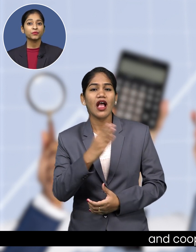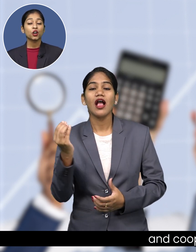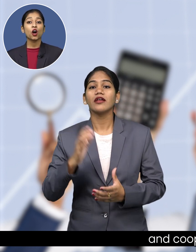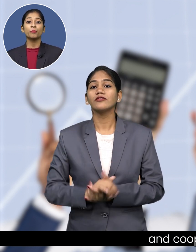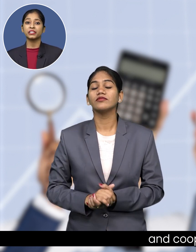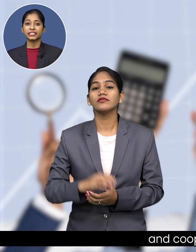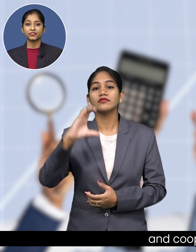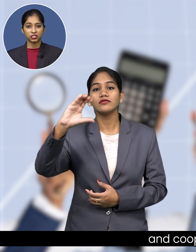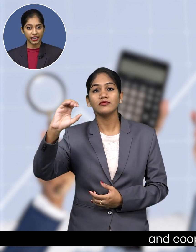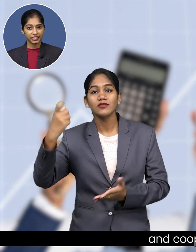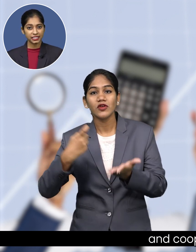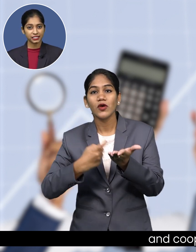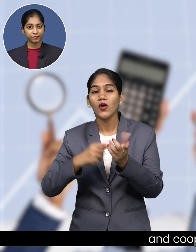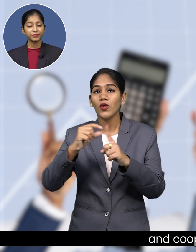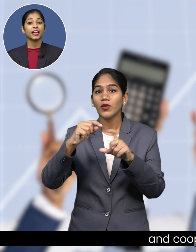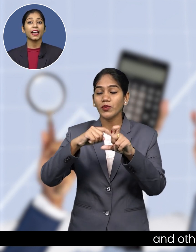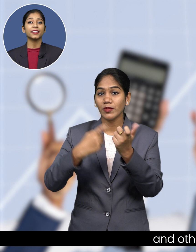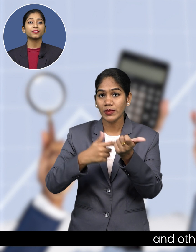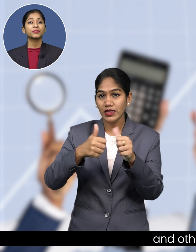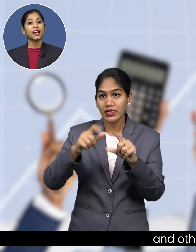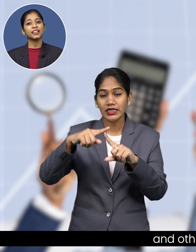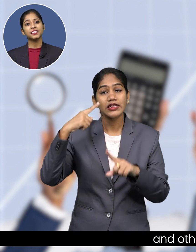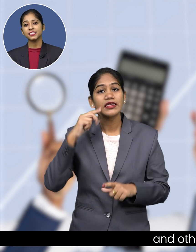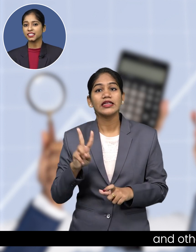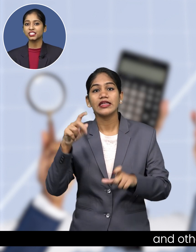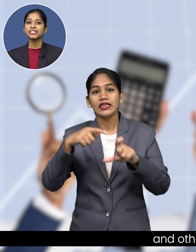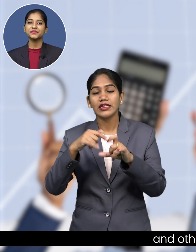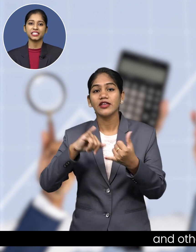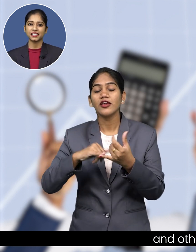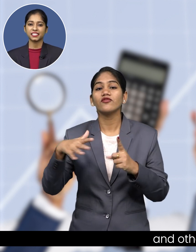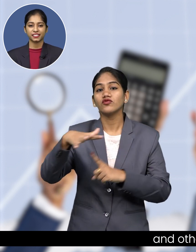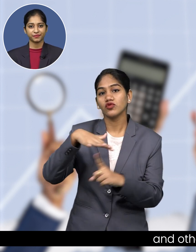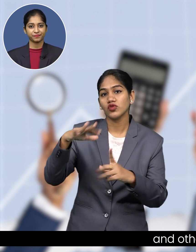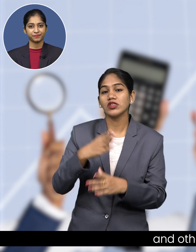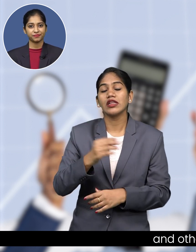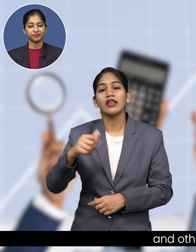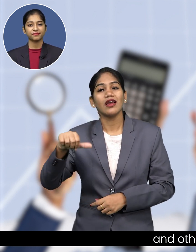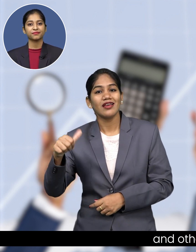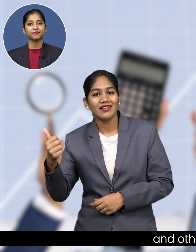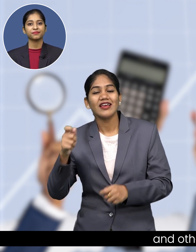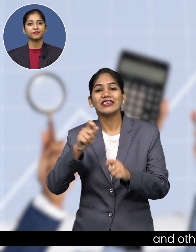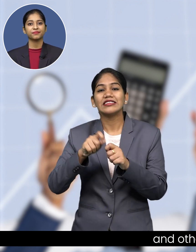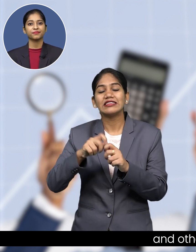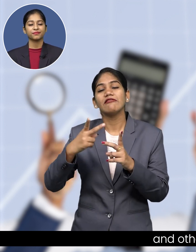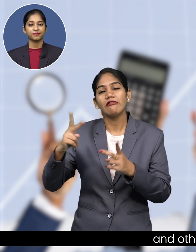and cooperative societies and other such services.